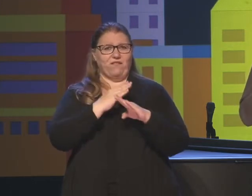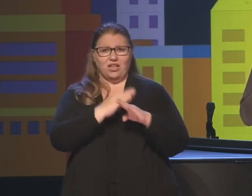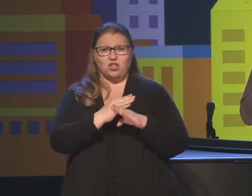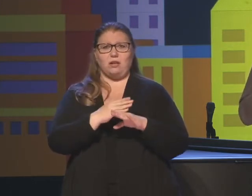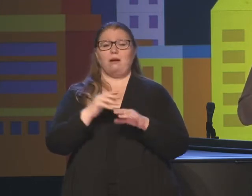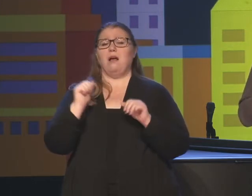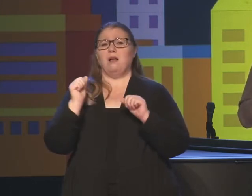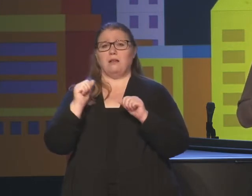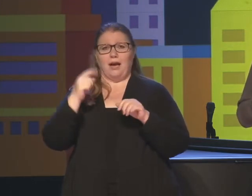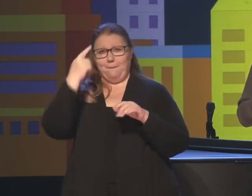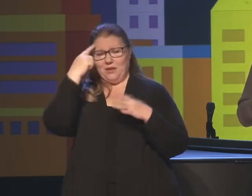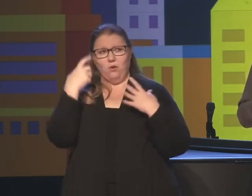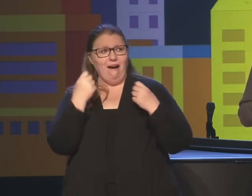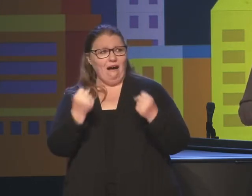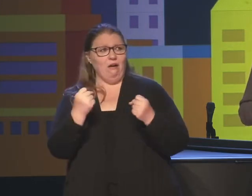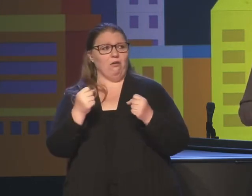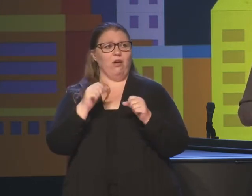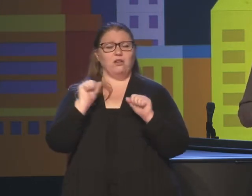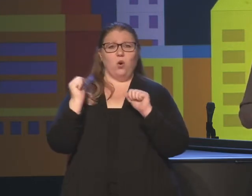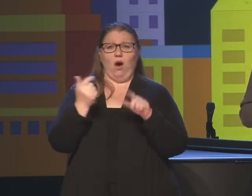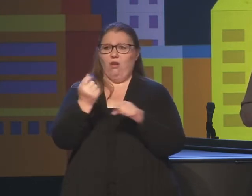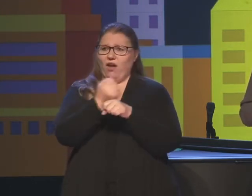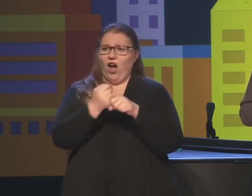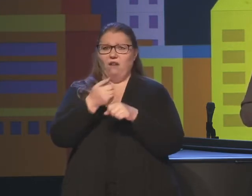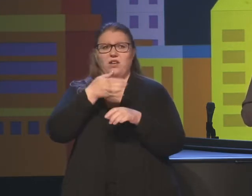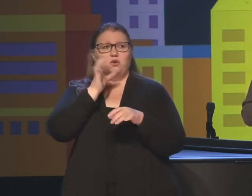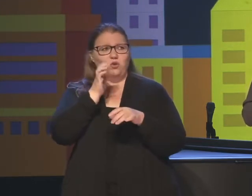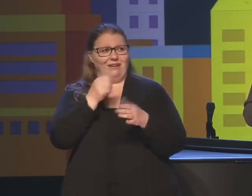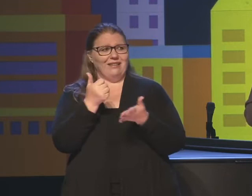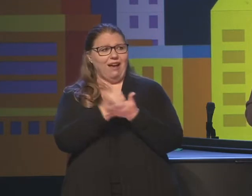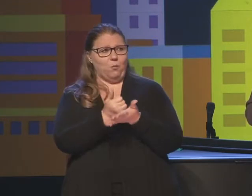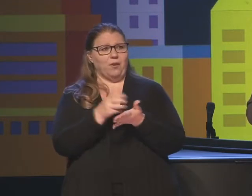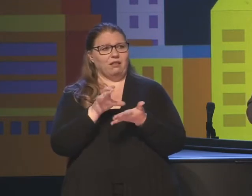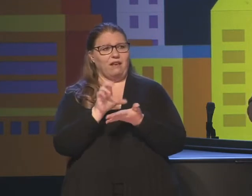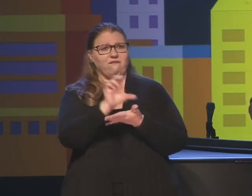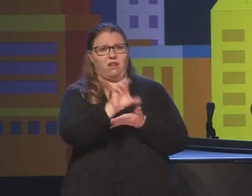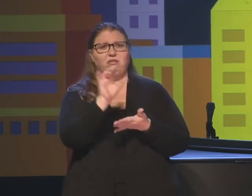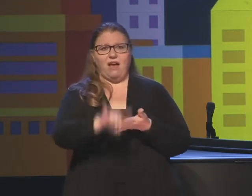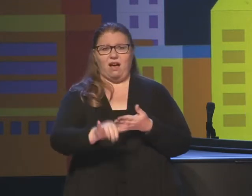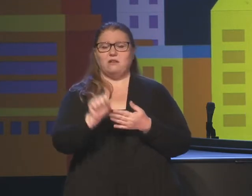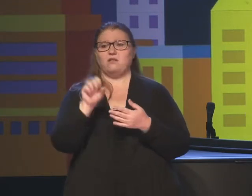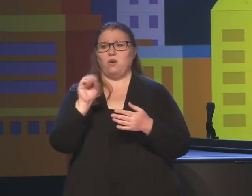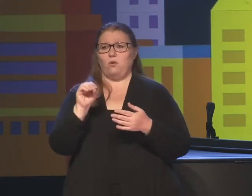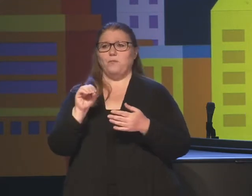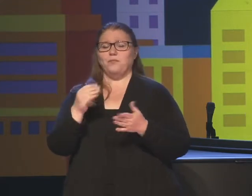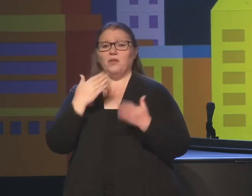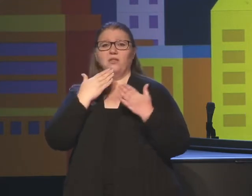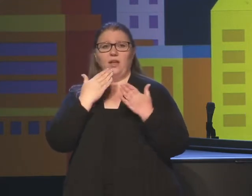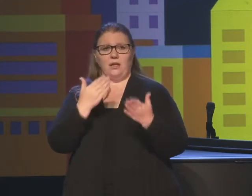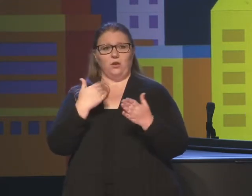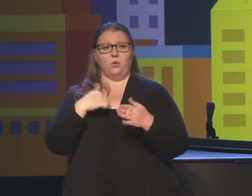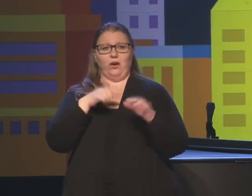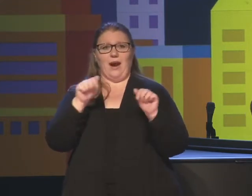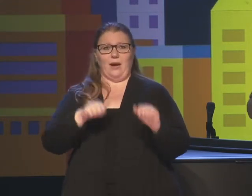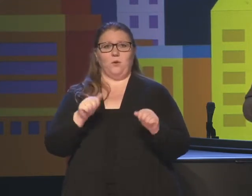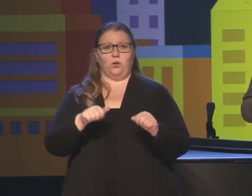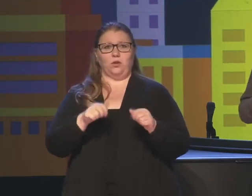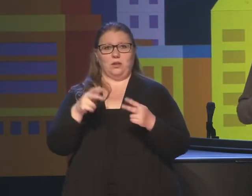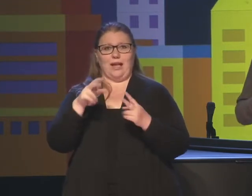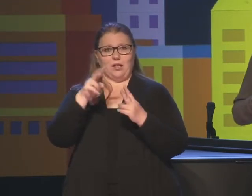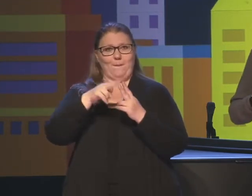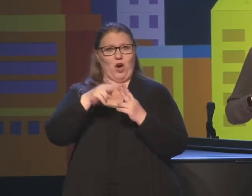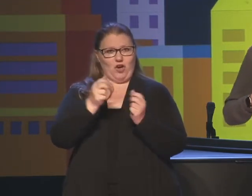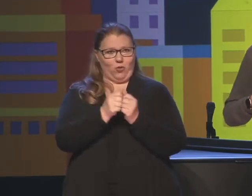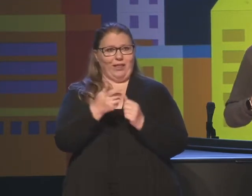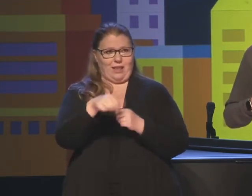you drink is helping do that, and so thank you very much. And I want to encourage you that we're able to partner with these folks. Somebody asked me as they came in,